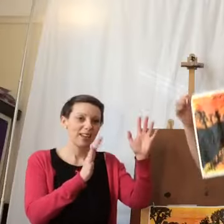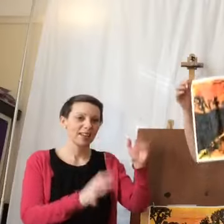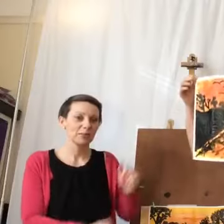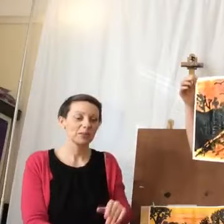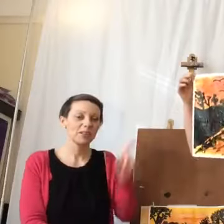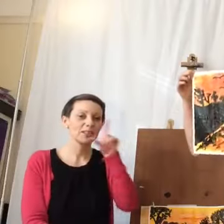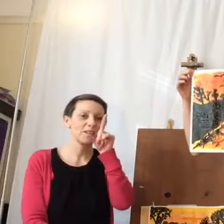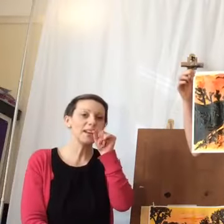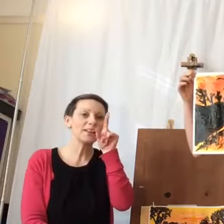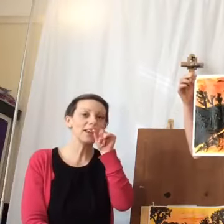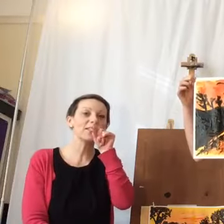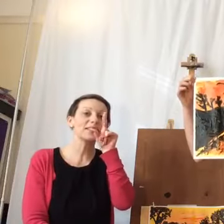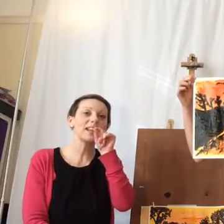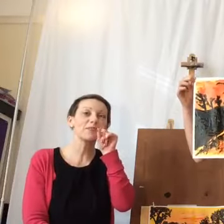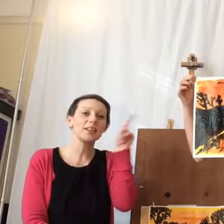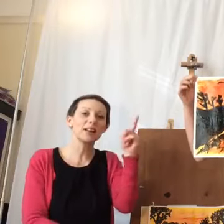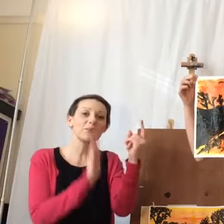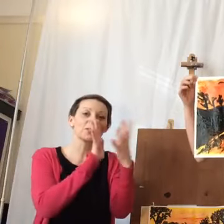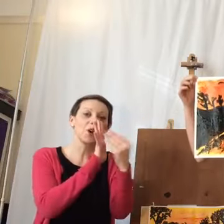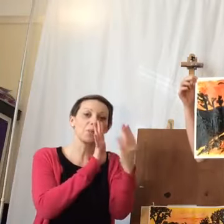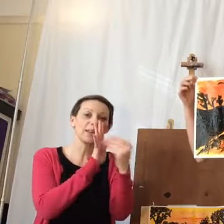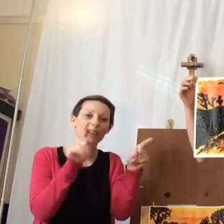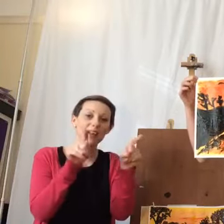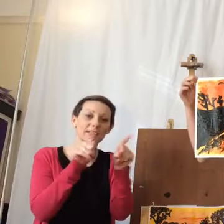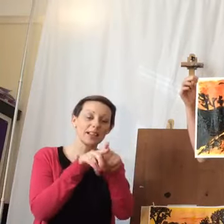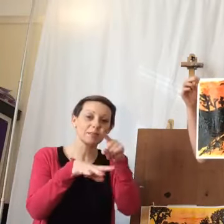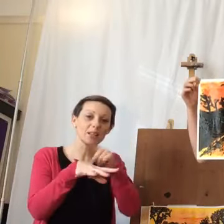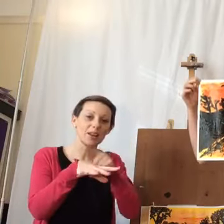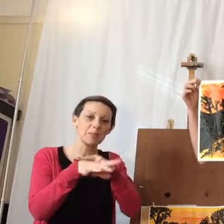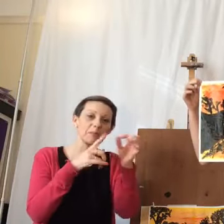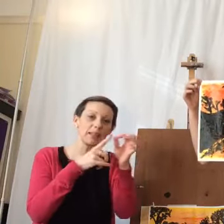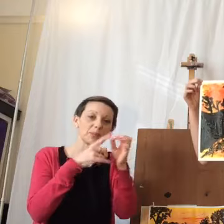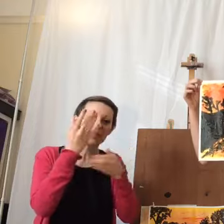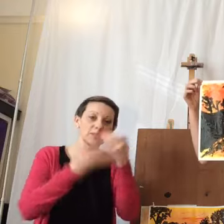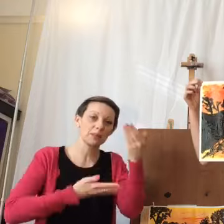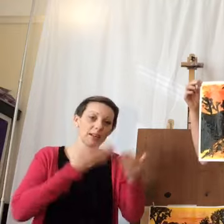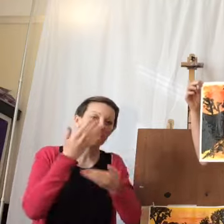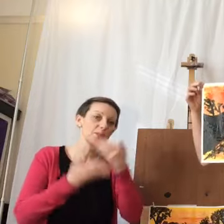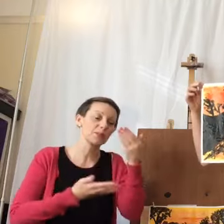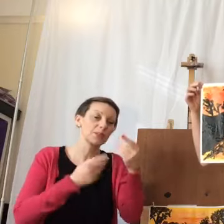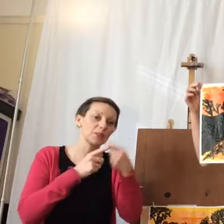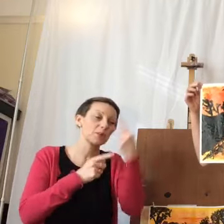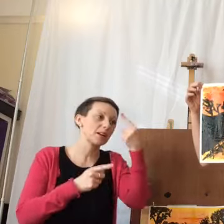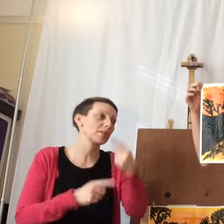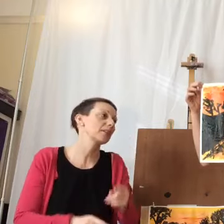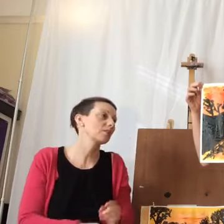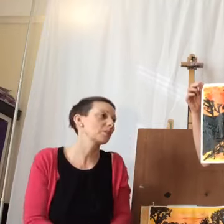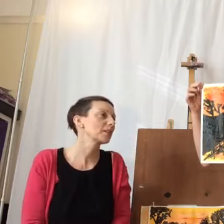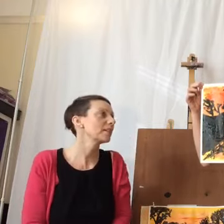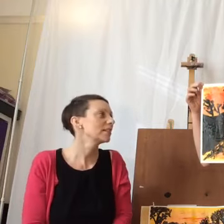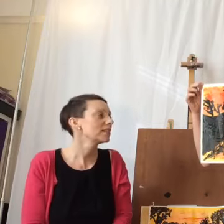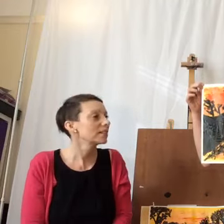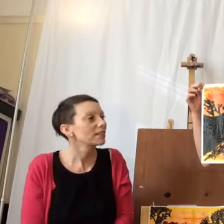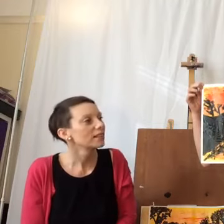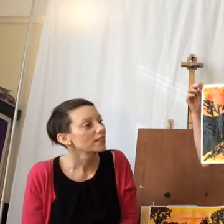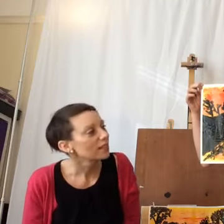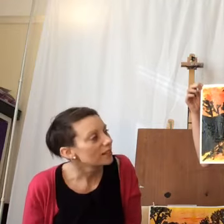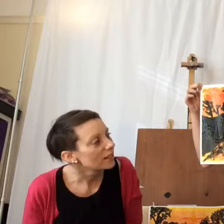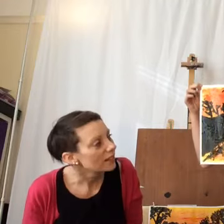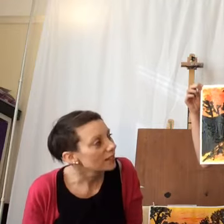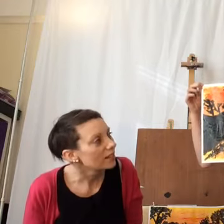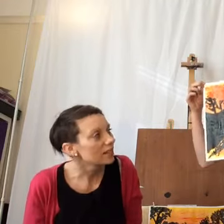stand here. Yay! Hold it up a bit. Well done. So Evie's 11 and that was copied at the same time that Peter was explaining it all, so it's quite a quick game. And that's not bad for